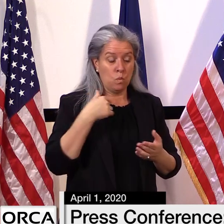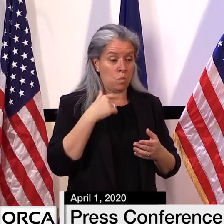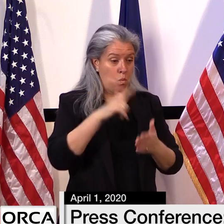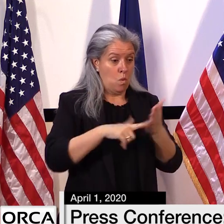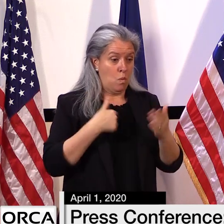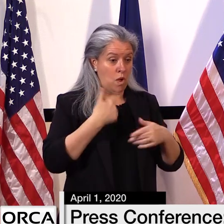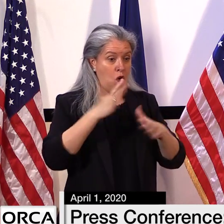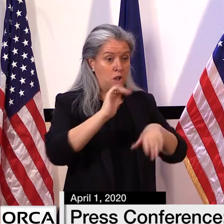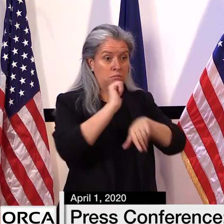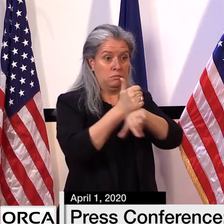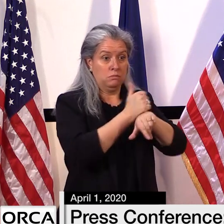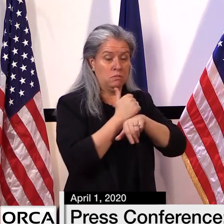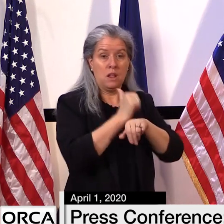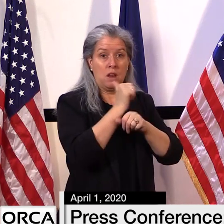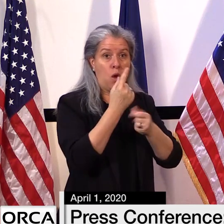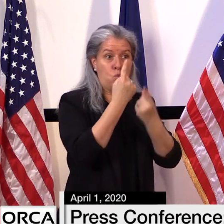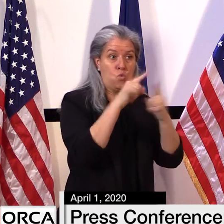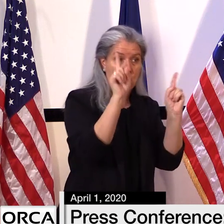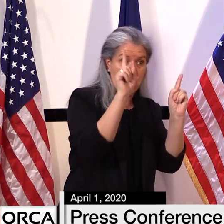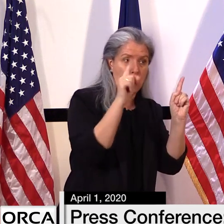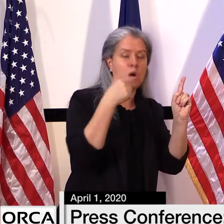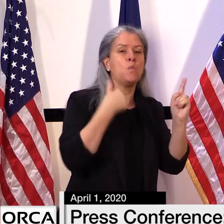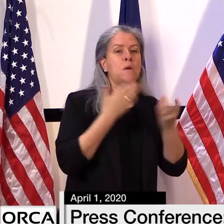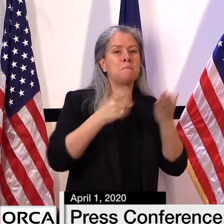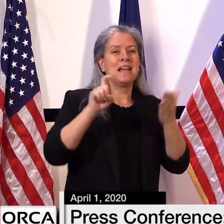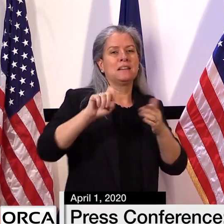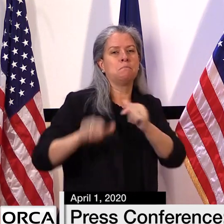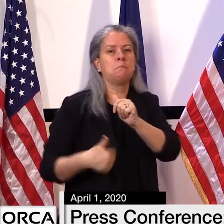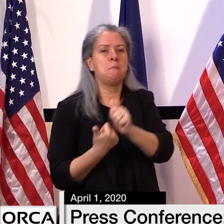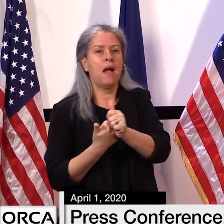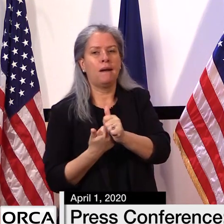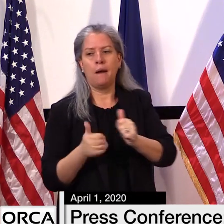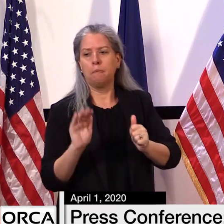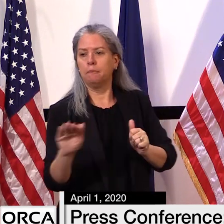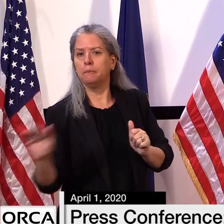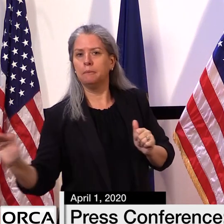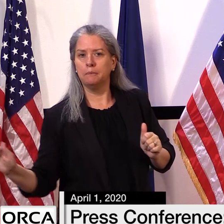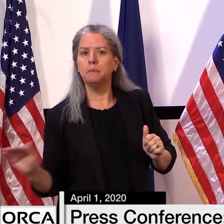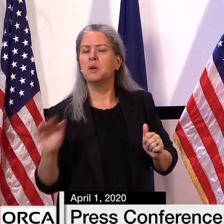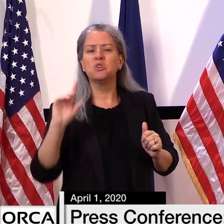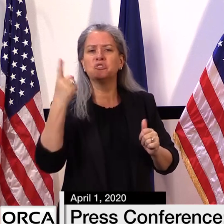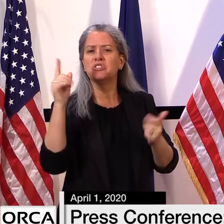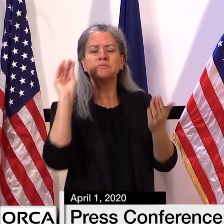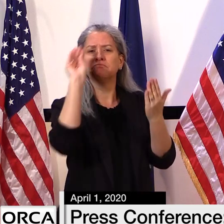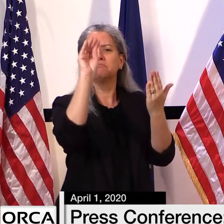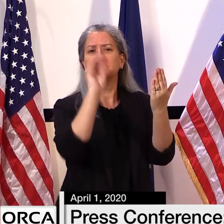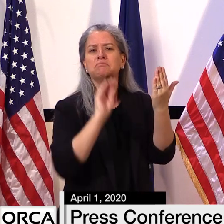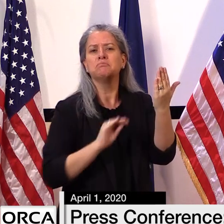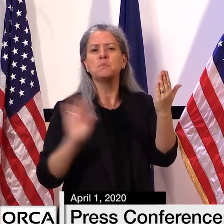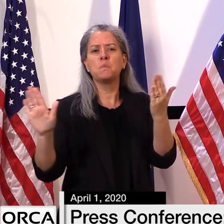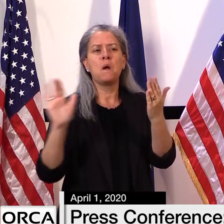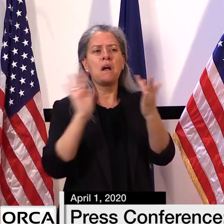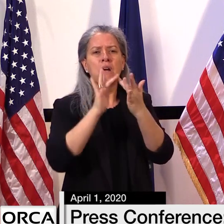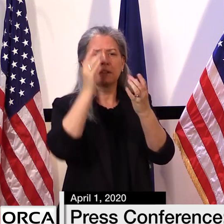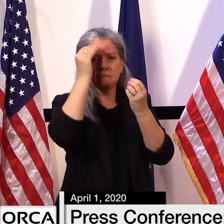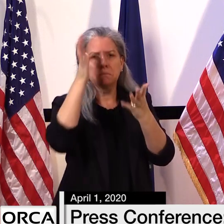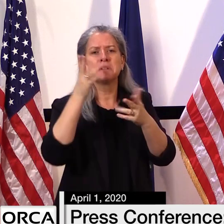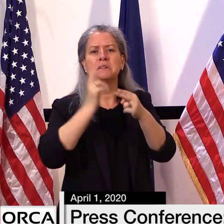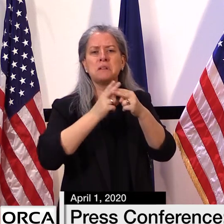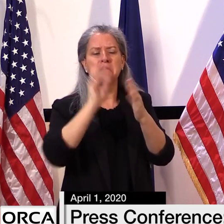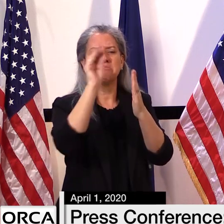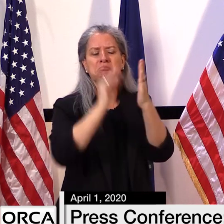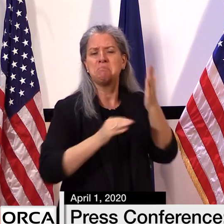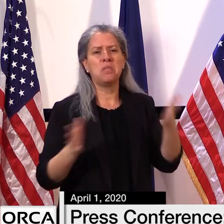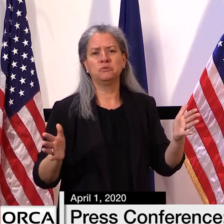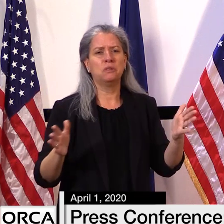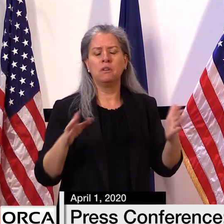we've put into place have been to try and make sure that we don't extend beyond those that line in the healthcare